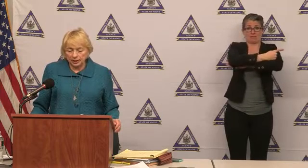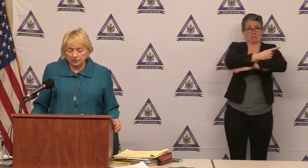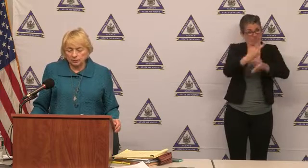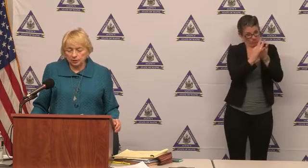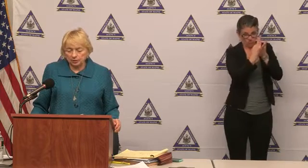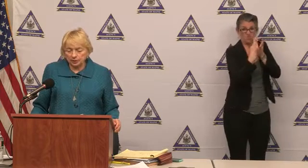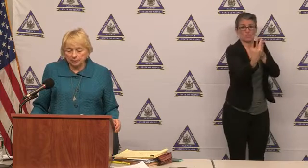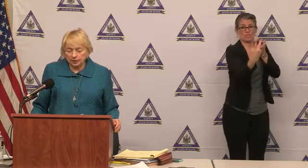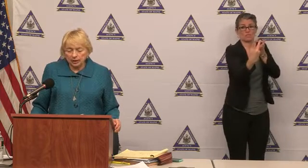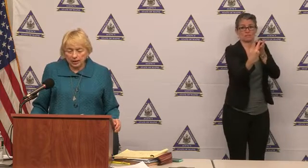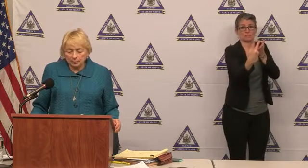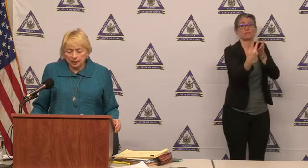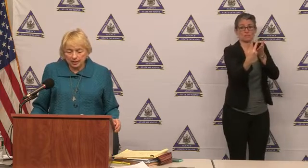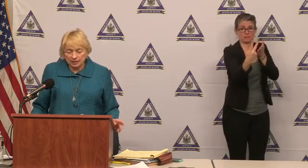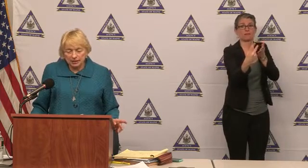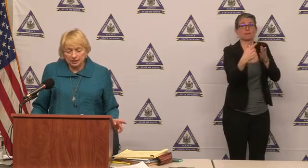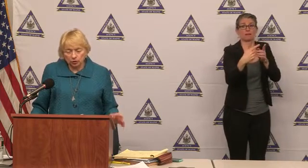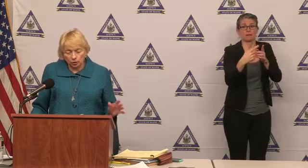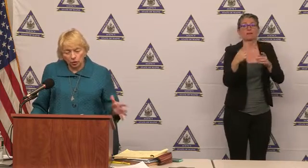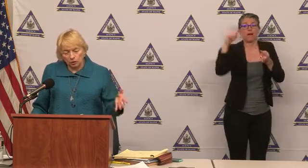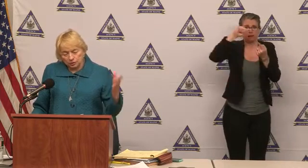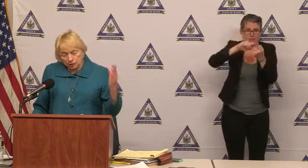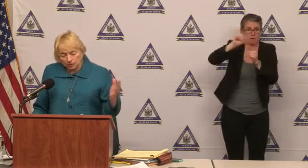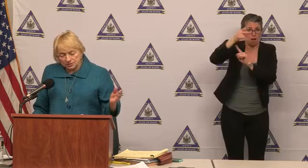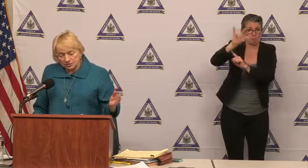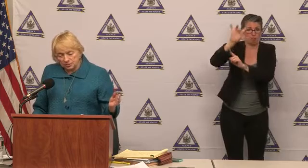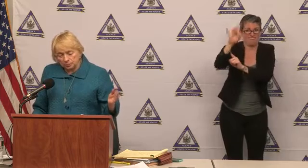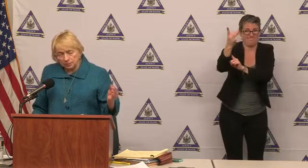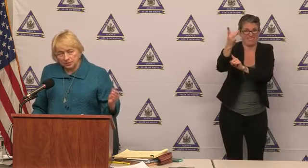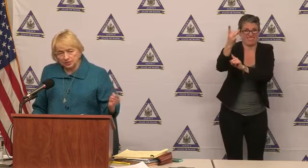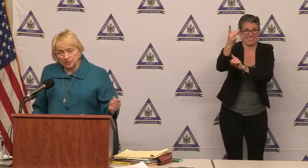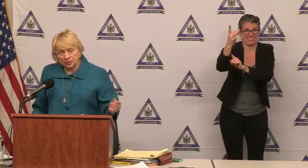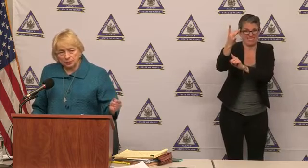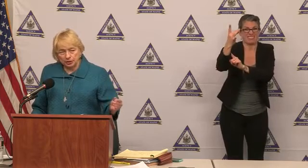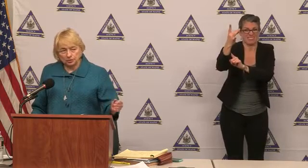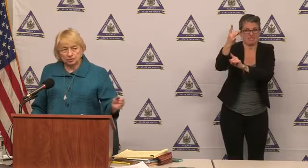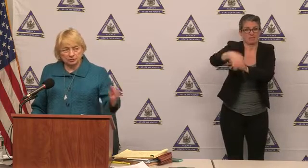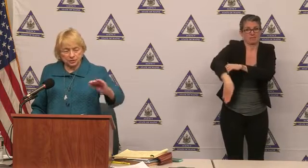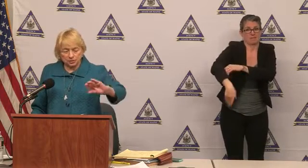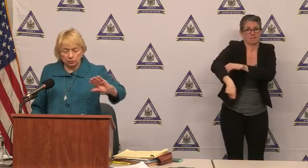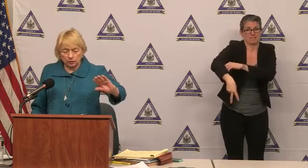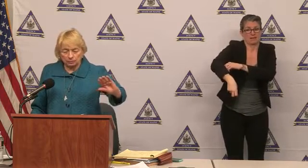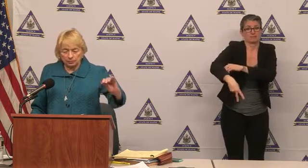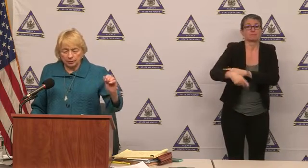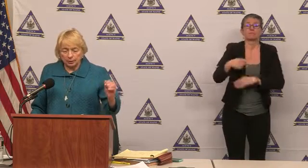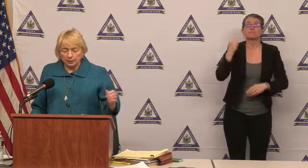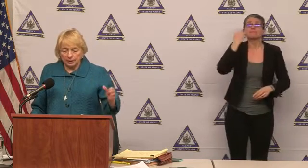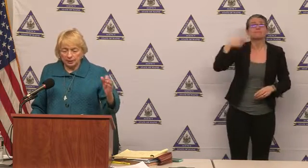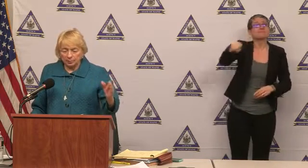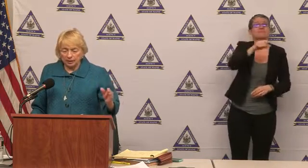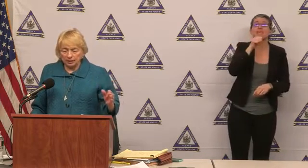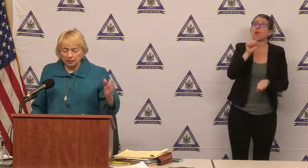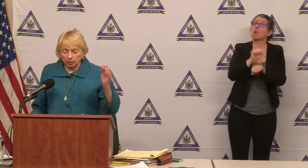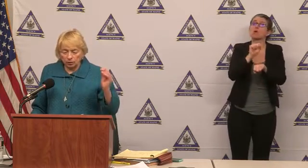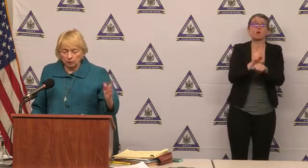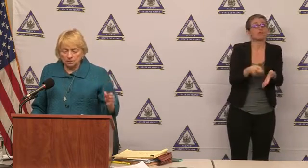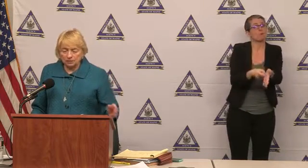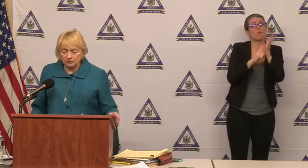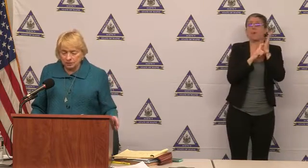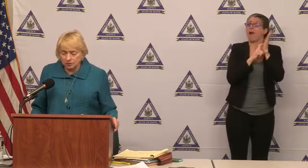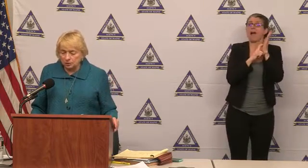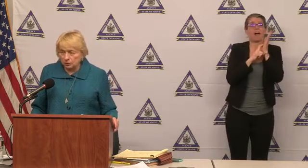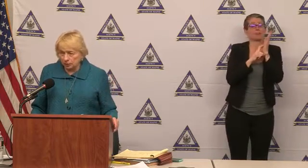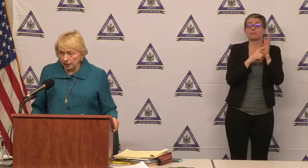April 8th, 12 a.m., I am mandating that all non-essential business and operations of any sort in Maine close